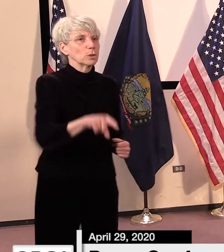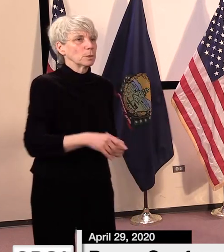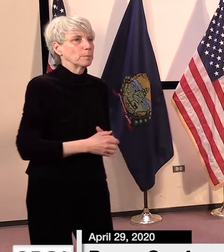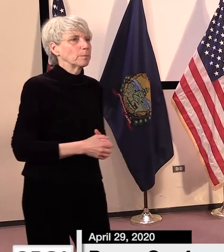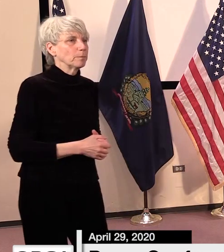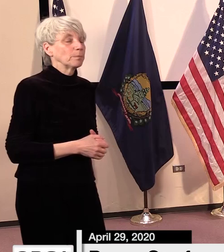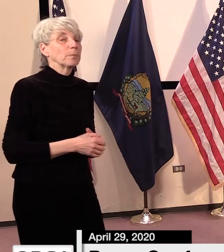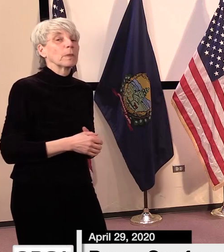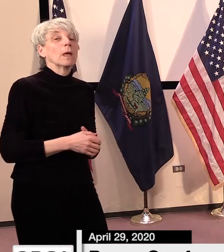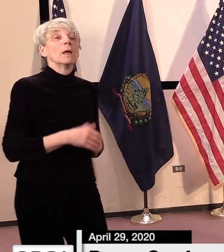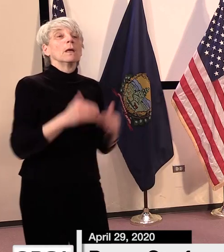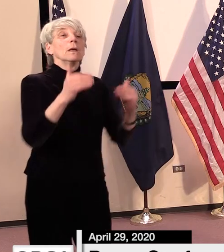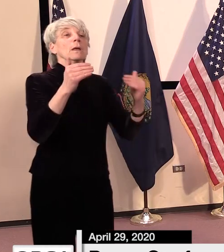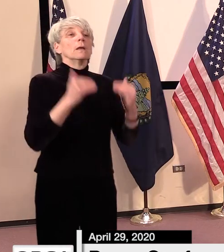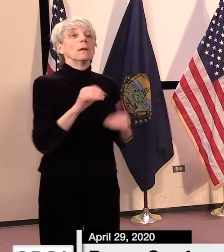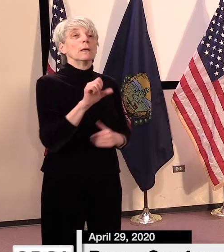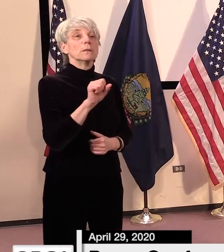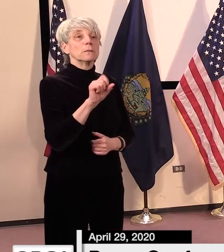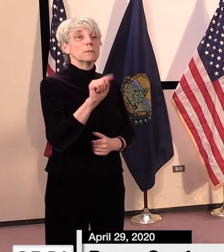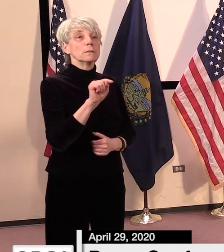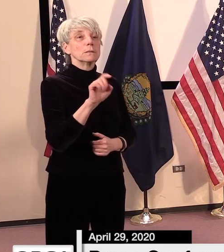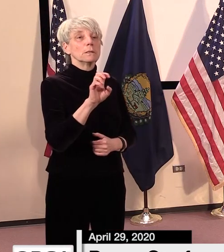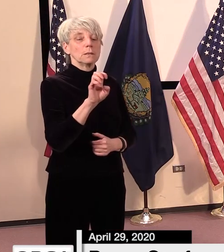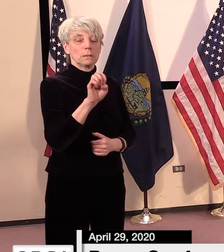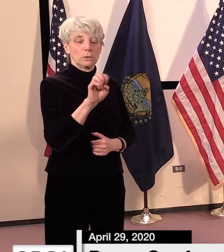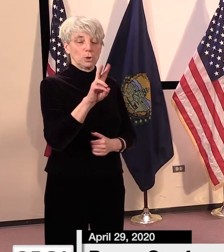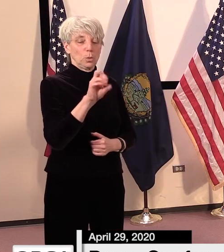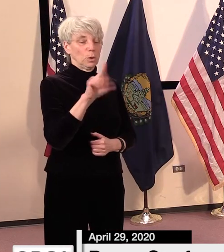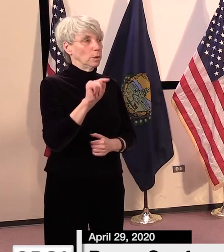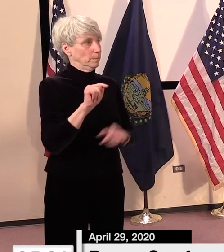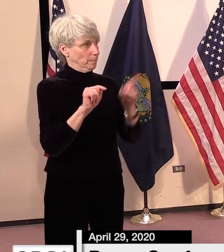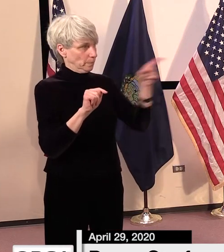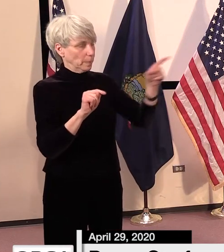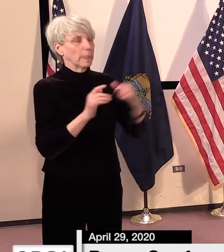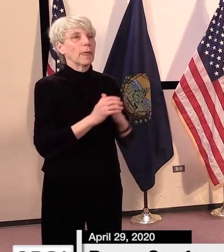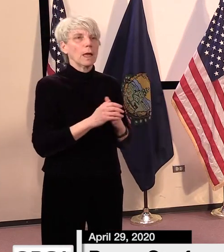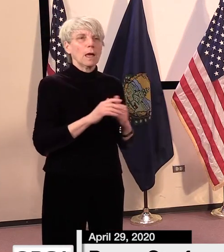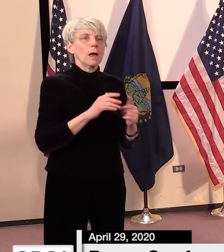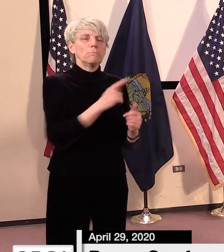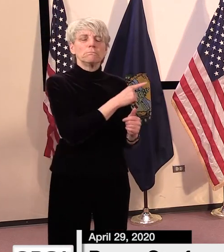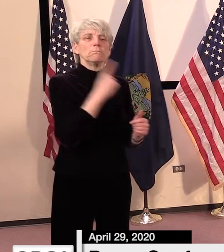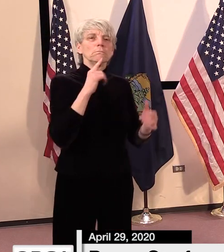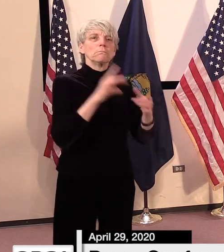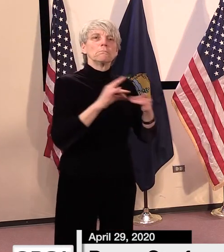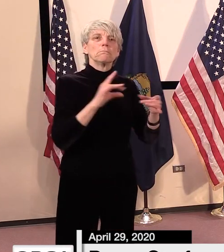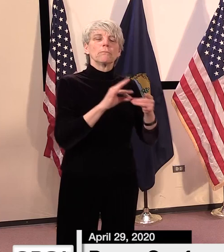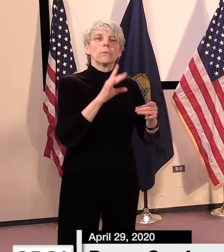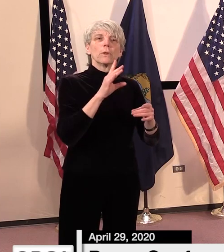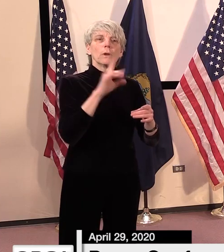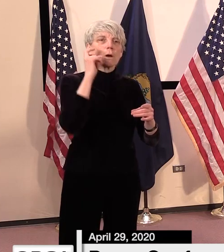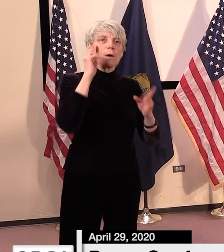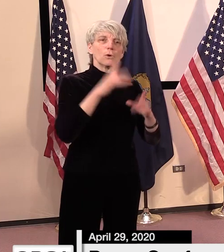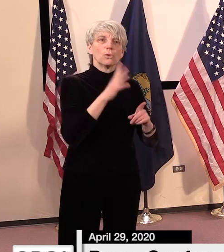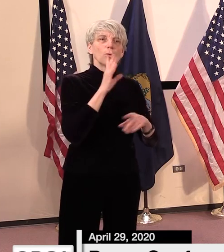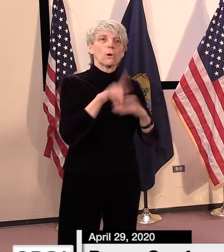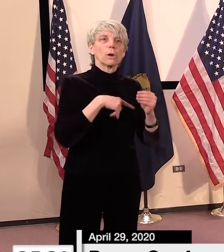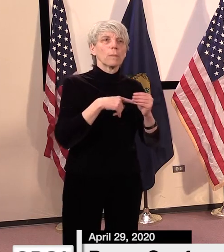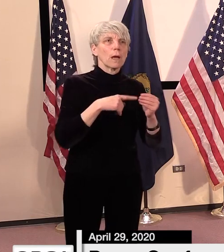Stuart? If I could follow up on the getting back to work thing. You've spoken repeatedly about coordinating with other